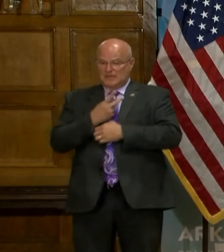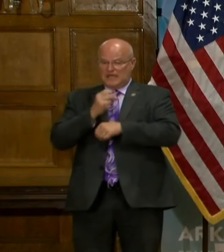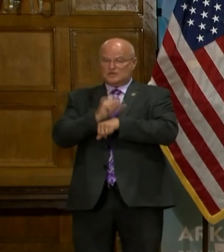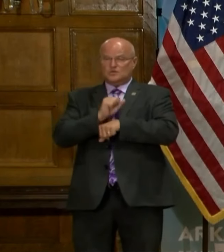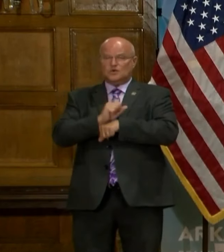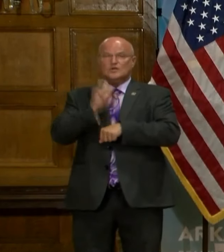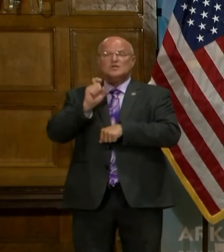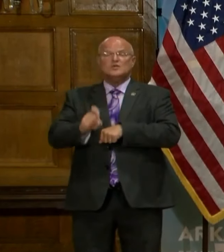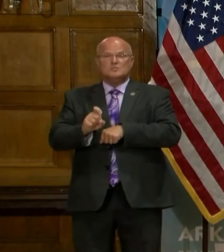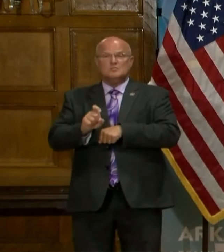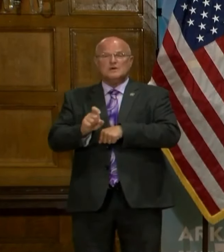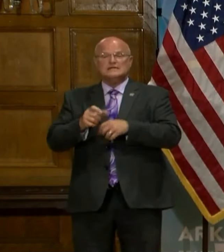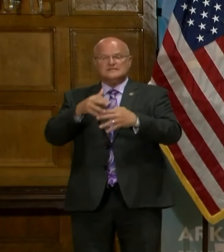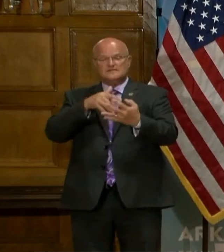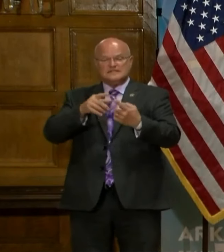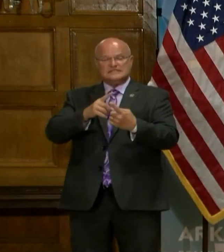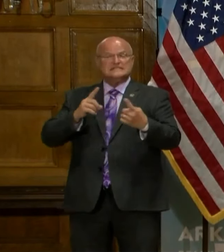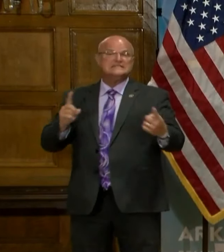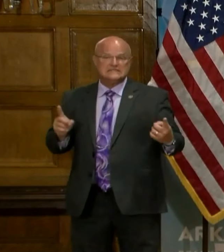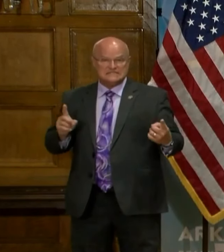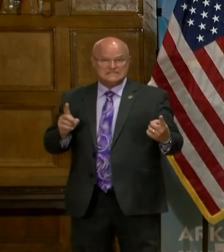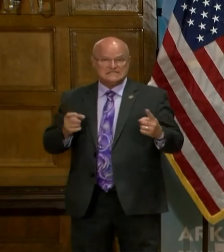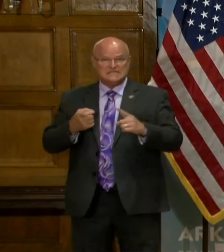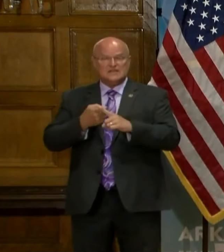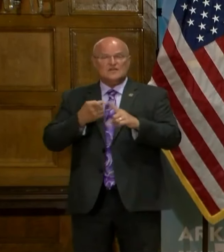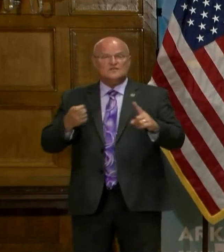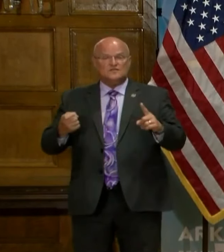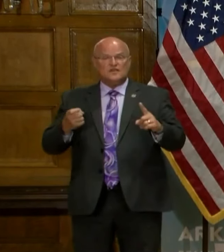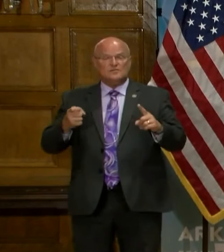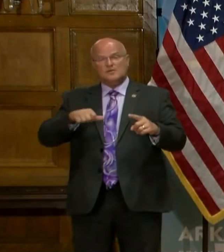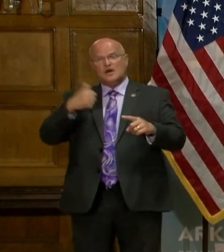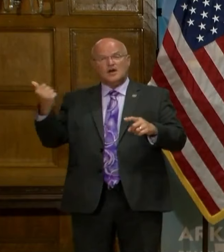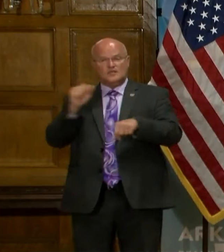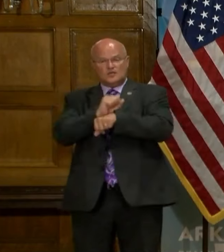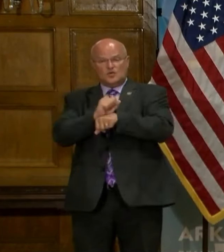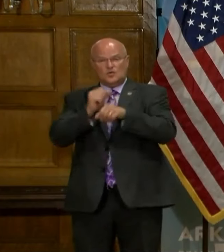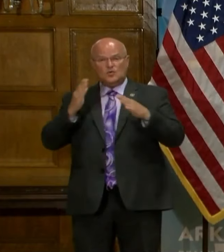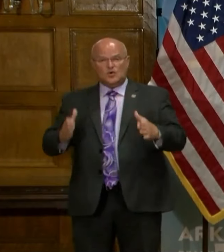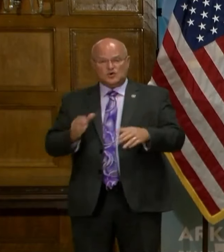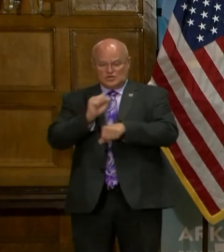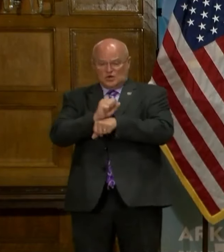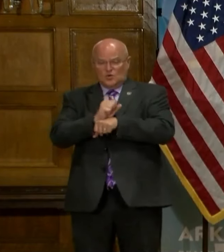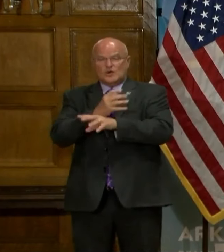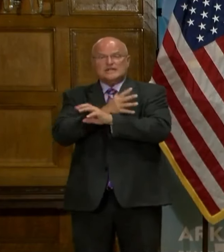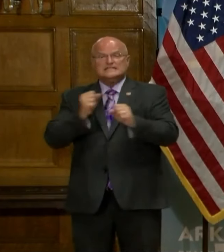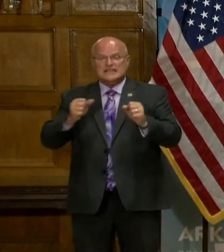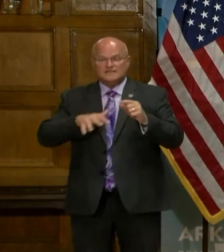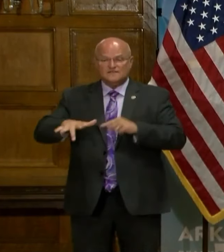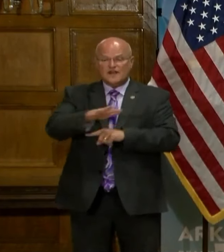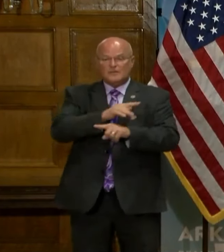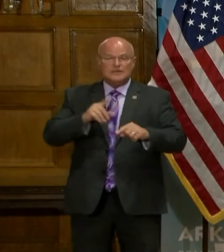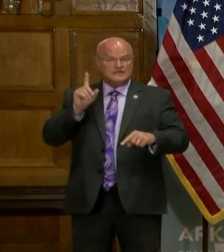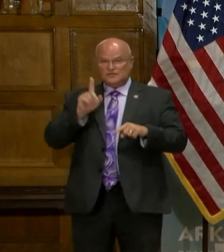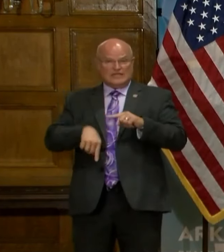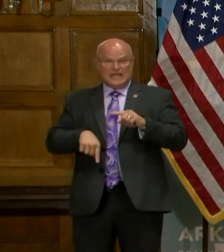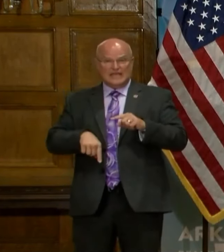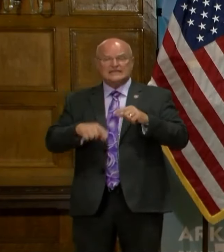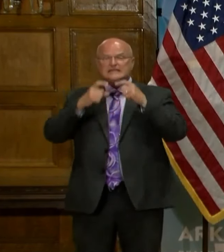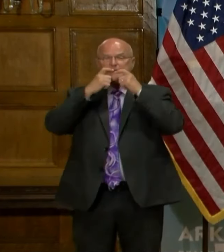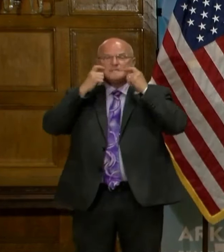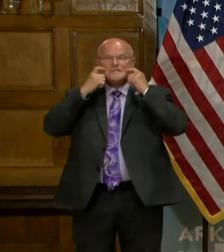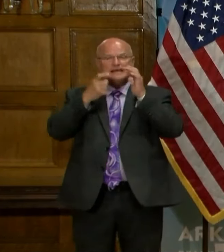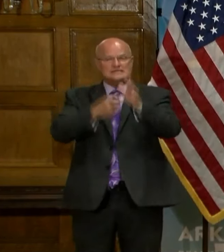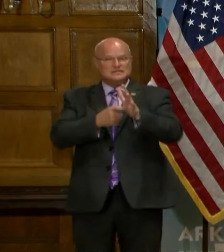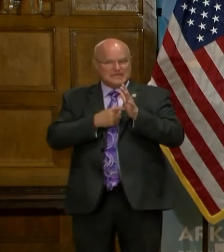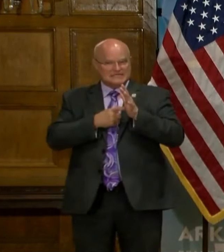that you have to physically distance from your coworkers and work in a safe environment. If you can't do that, masks